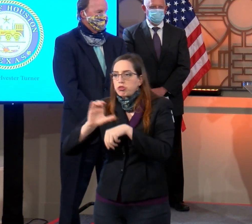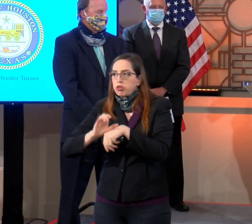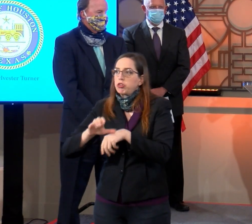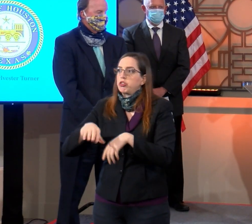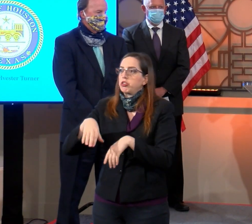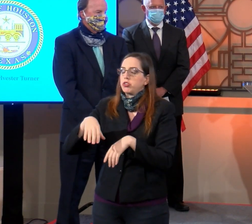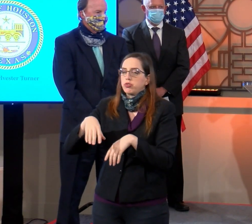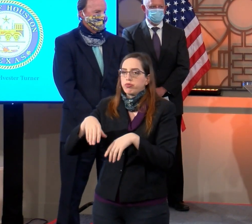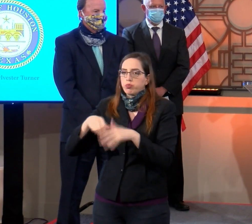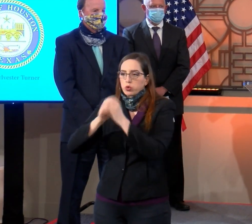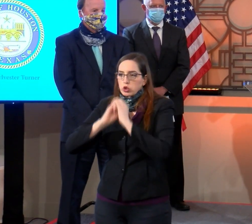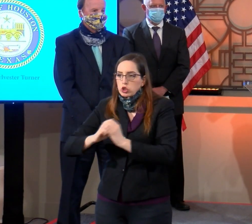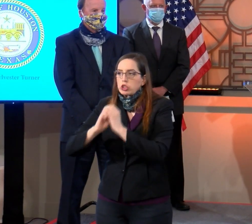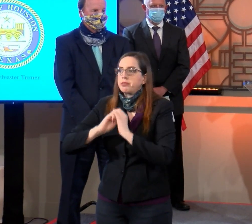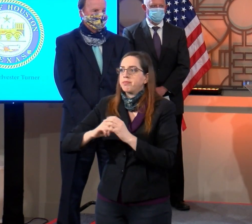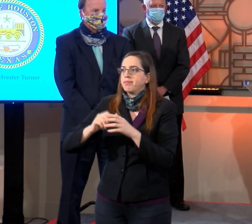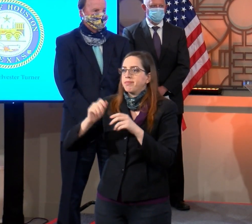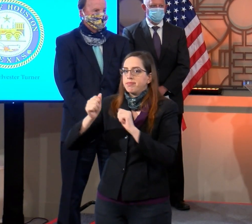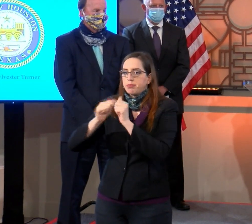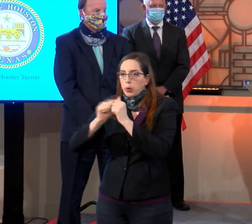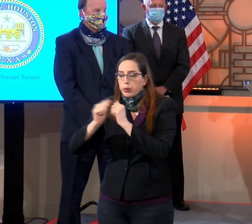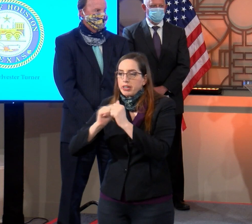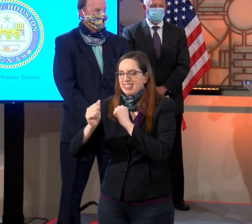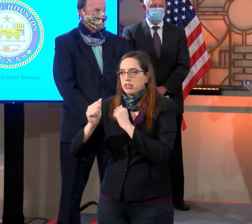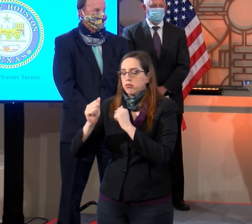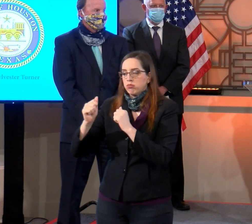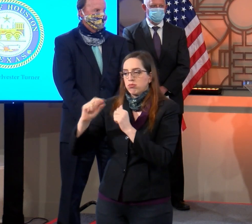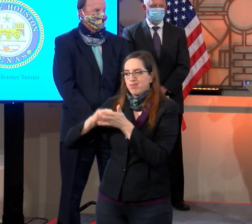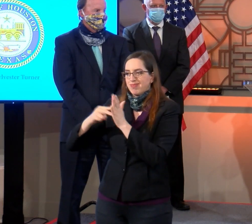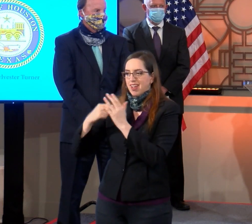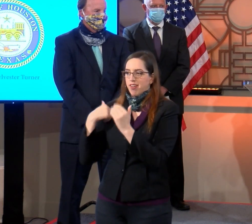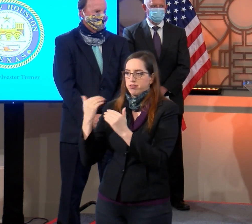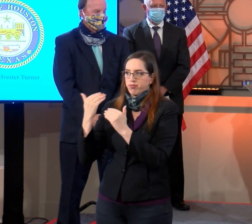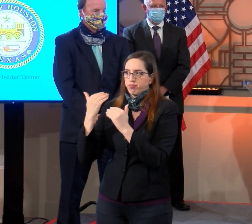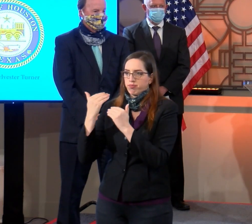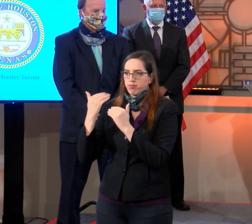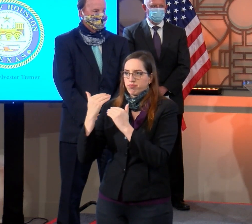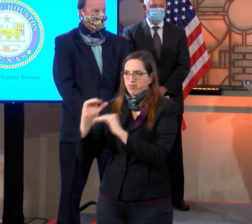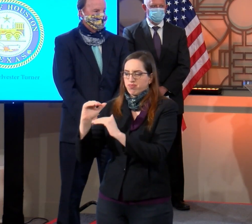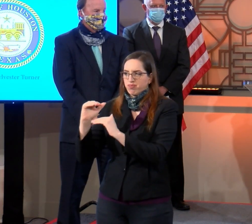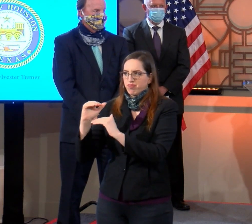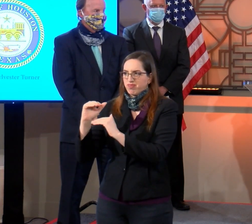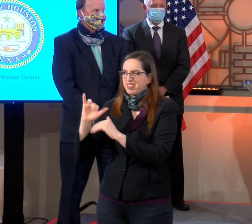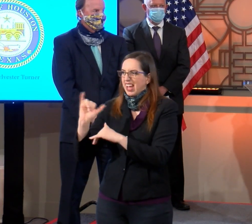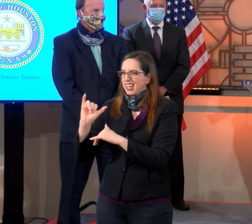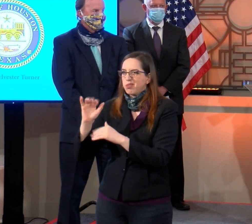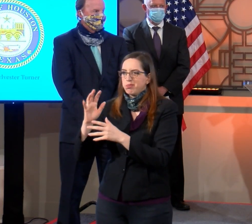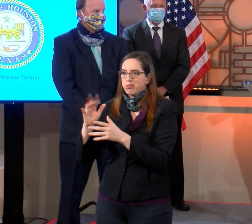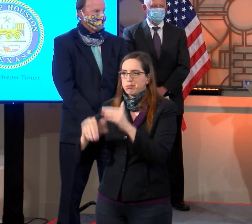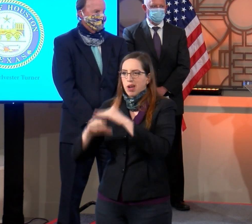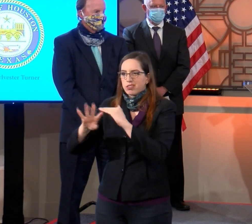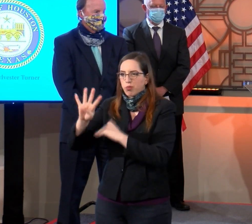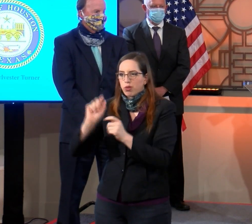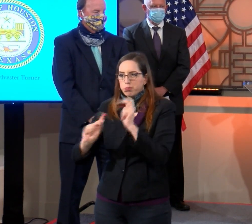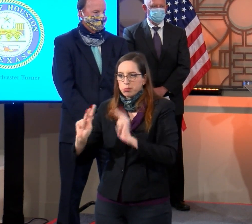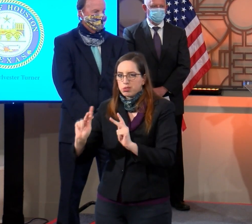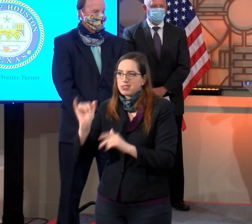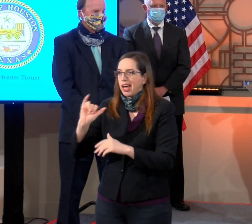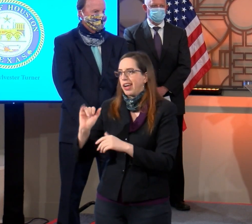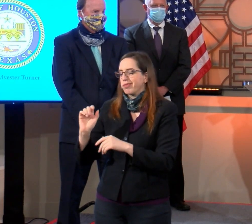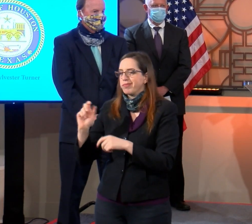services, sporting events were limited to number 4. I guess like tennis matches or playing